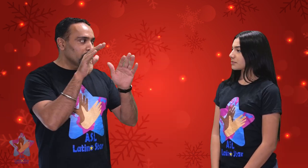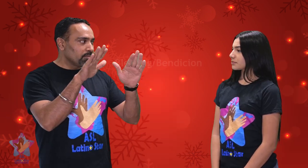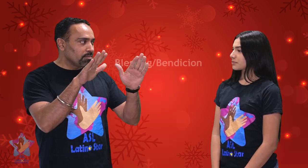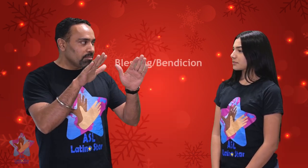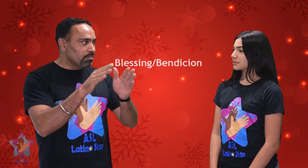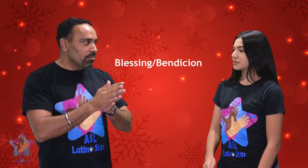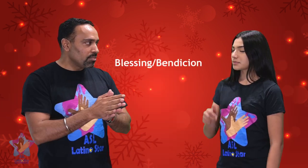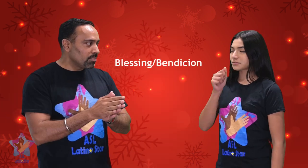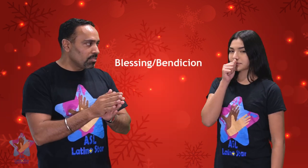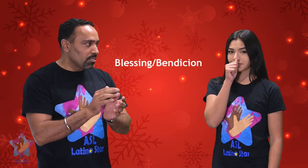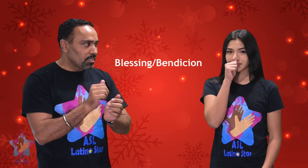Bendición.